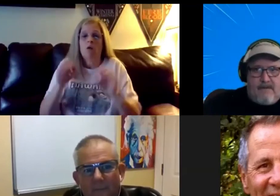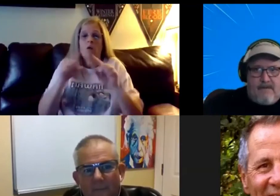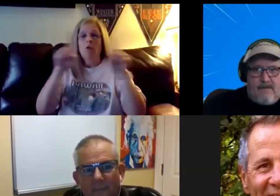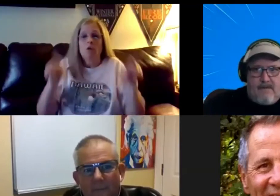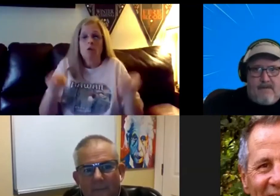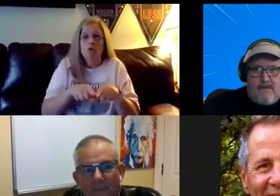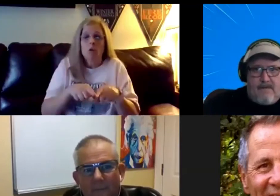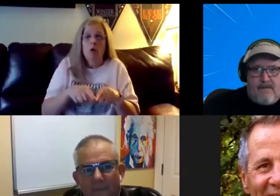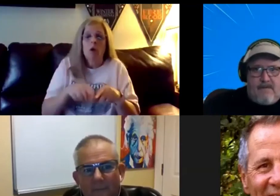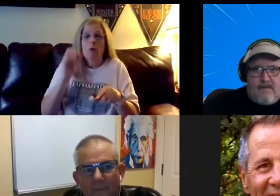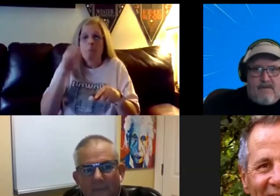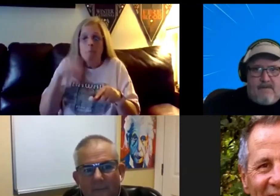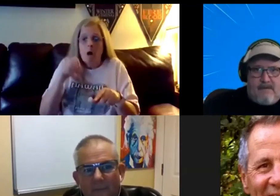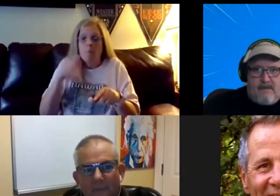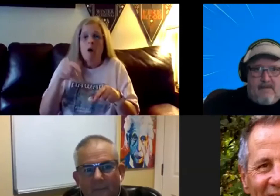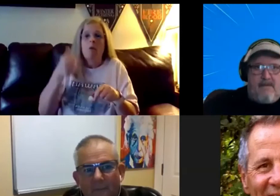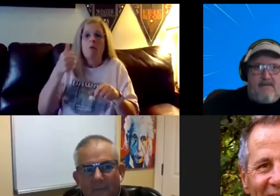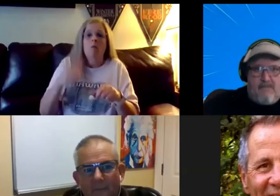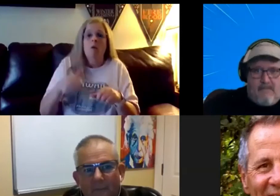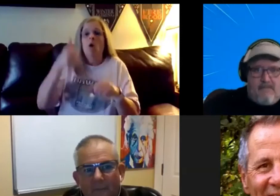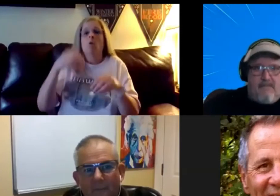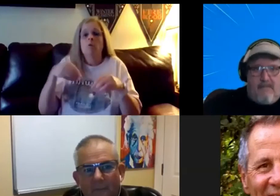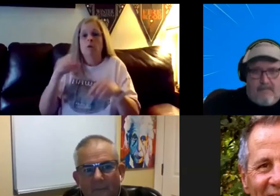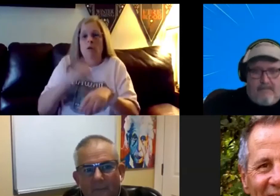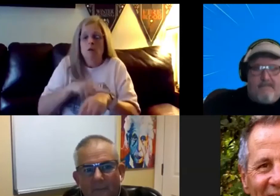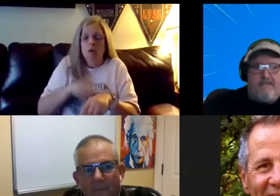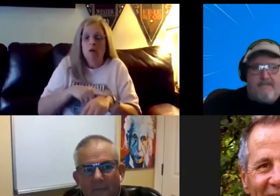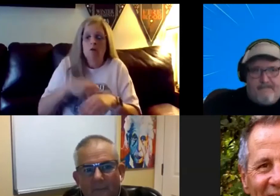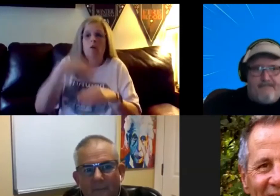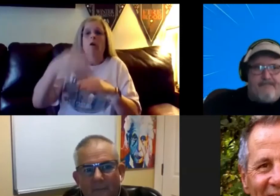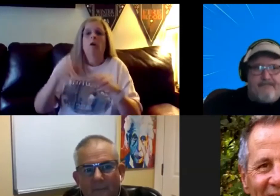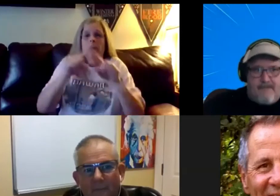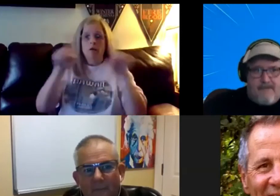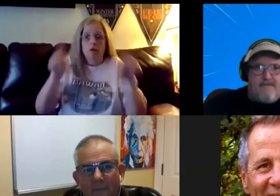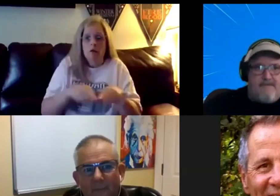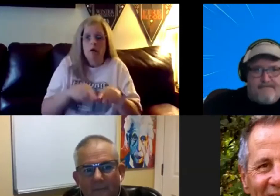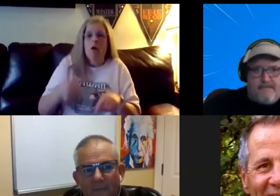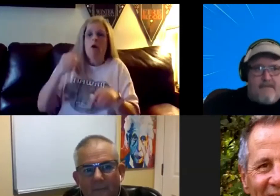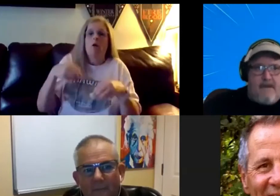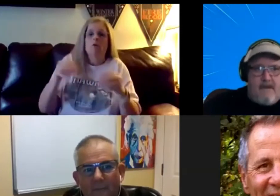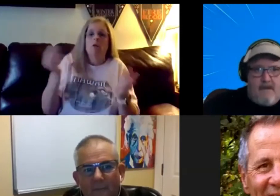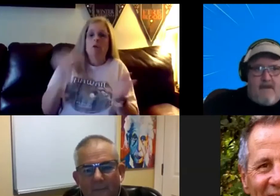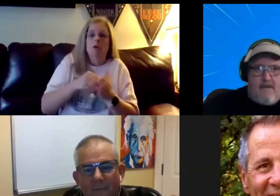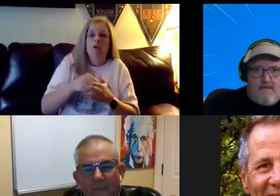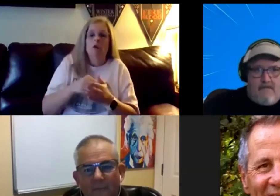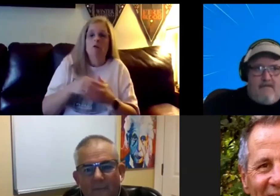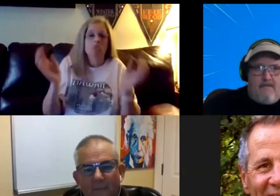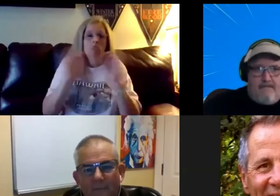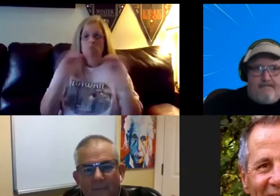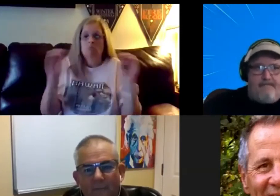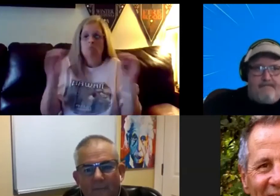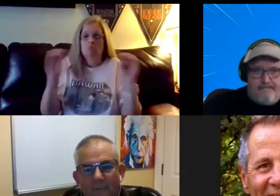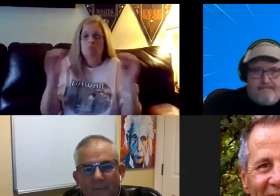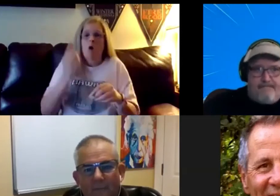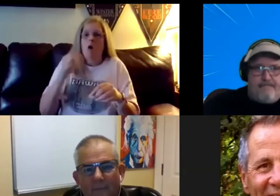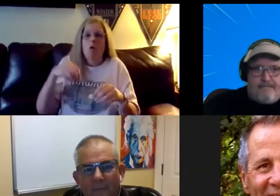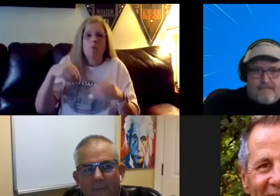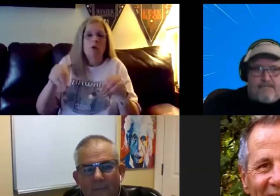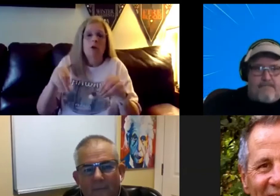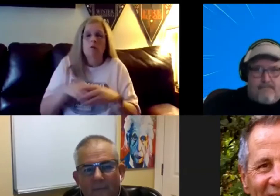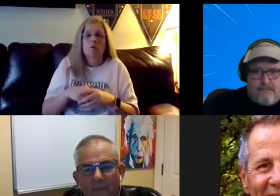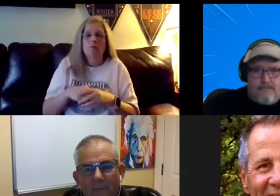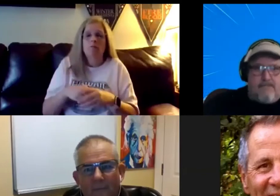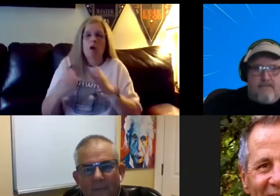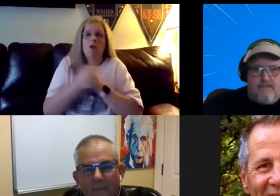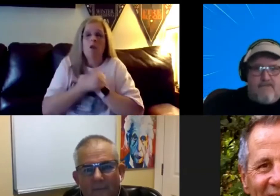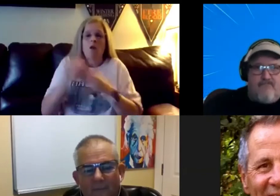and here comes upsell time, and then the next screen, upsell again. There are no upsells. I love